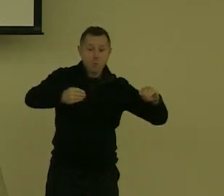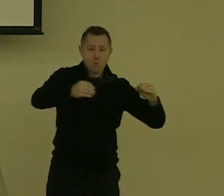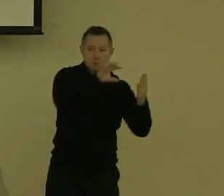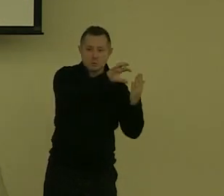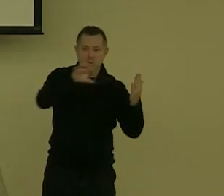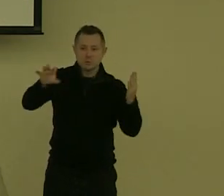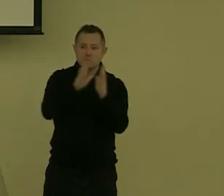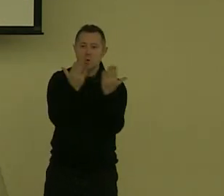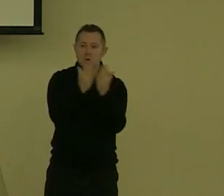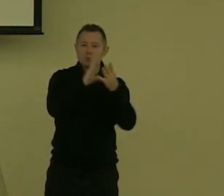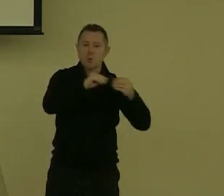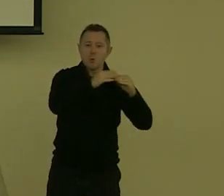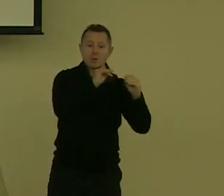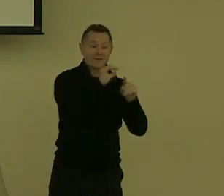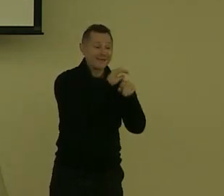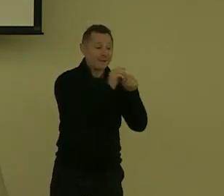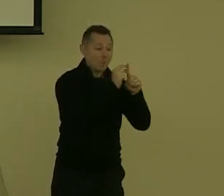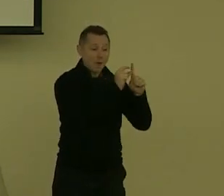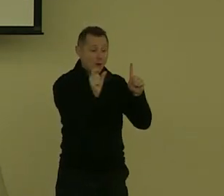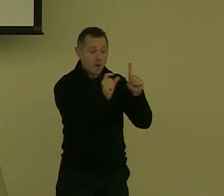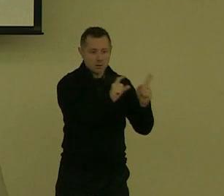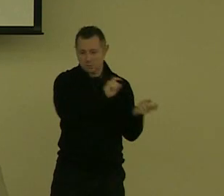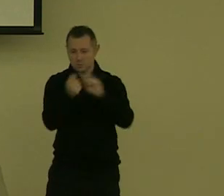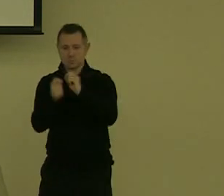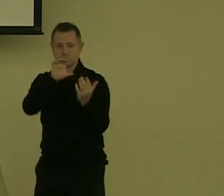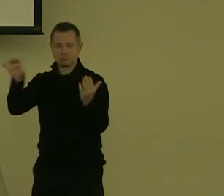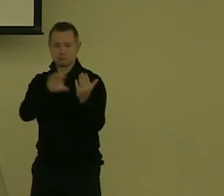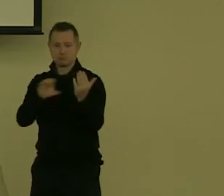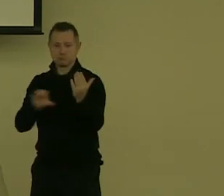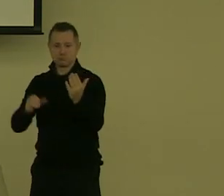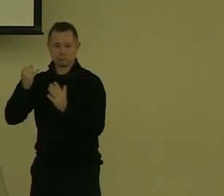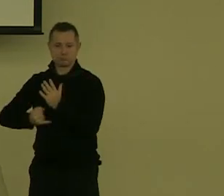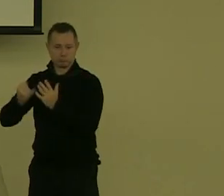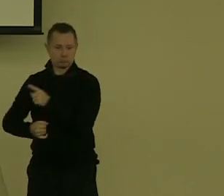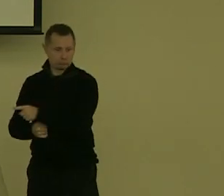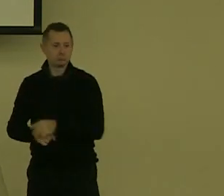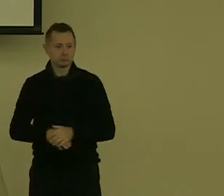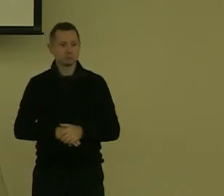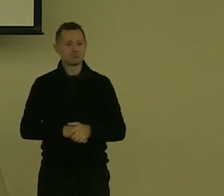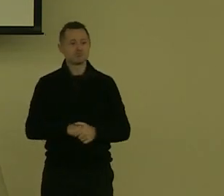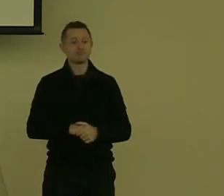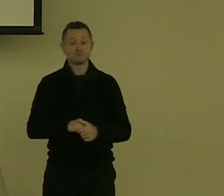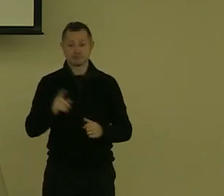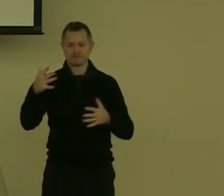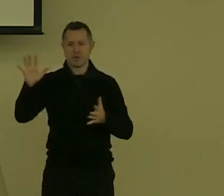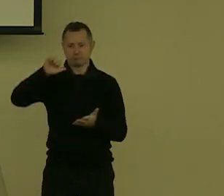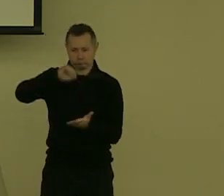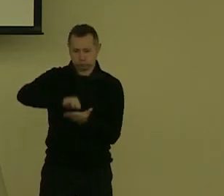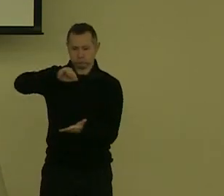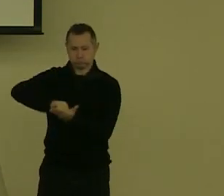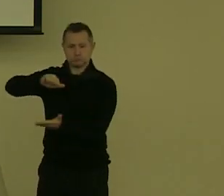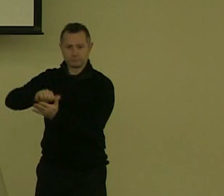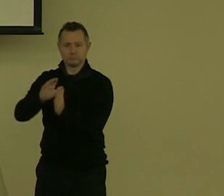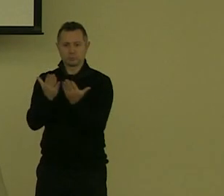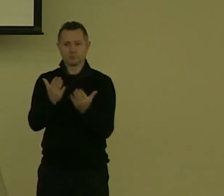I have published three books. So one of them is part of the packet for the winner of the